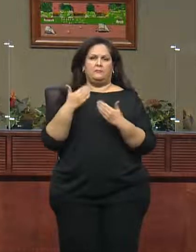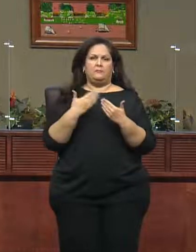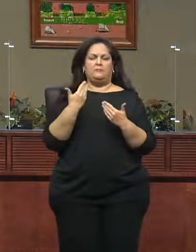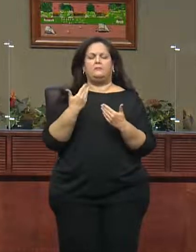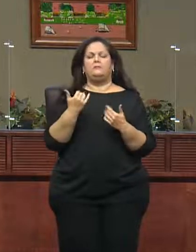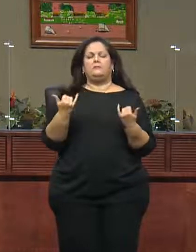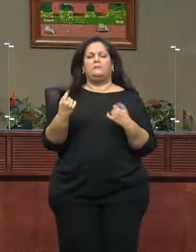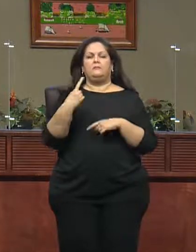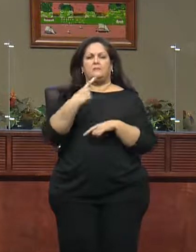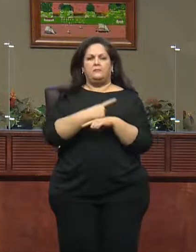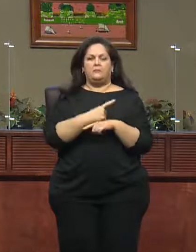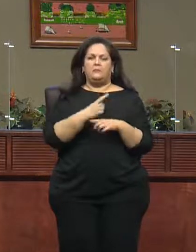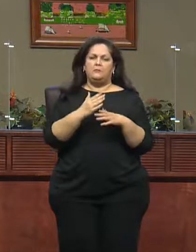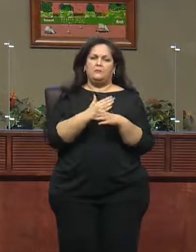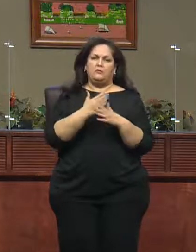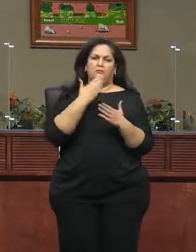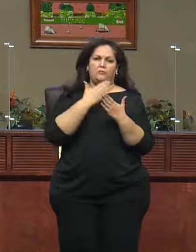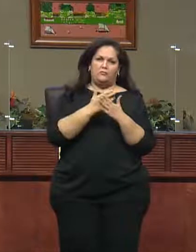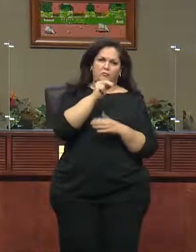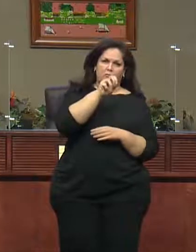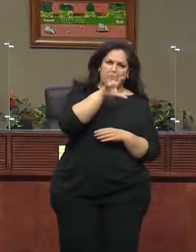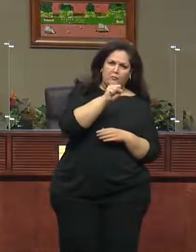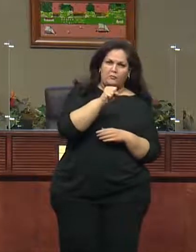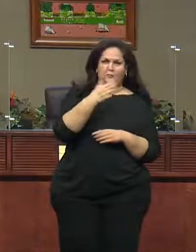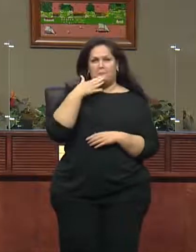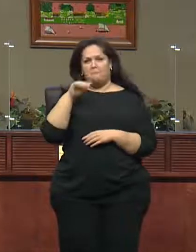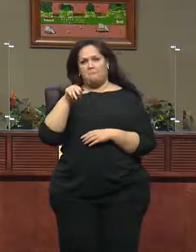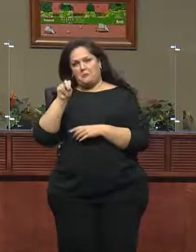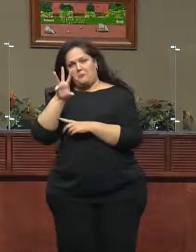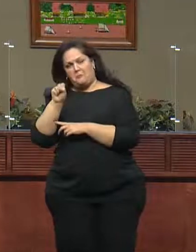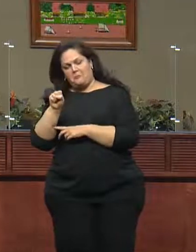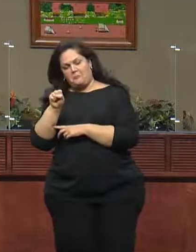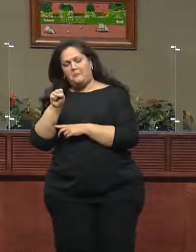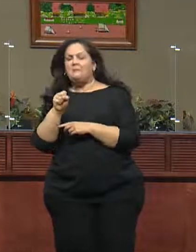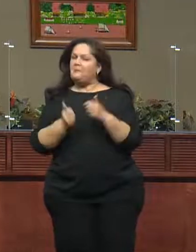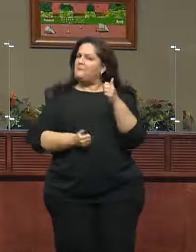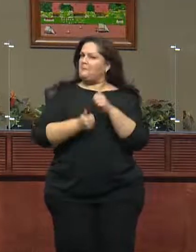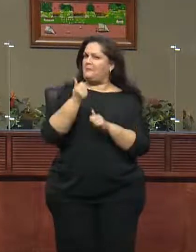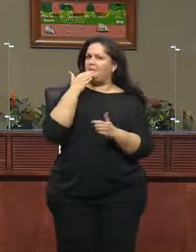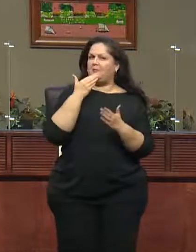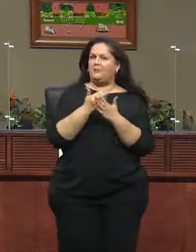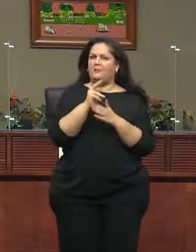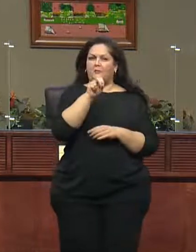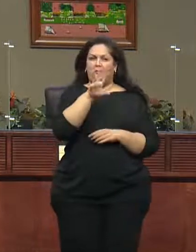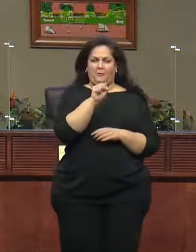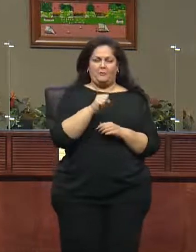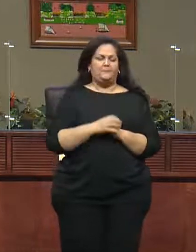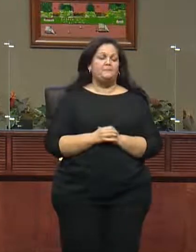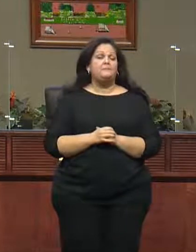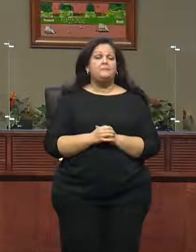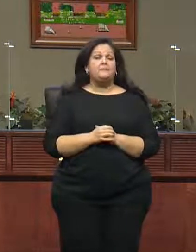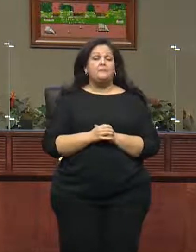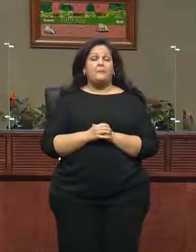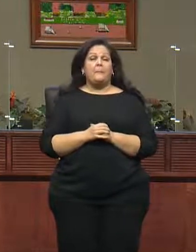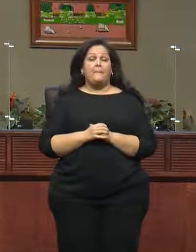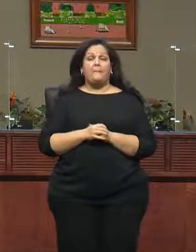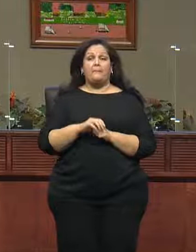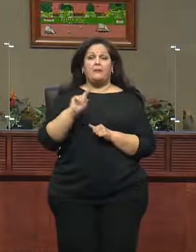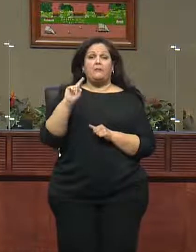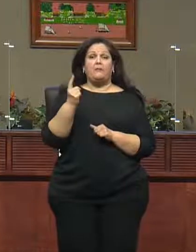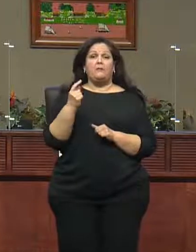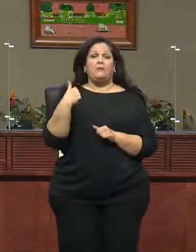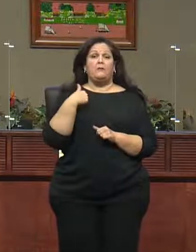I'm going to share good news, bad news, mostly good news. We'll start with my